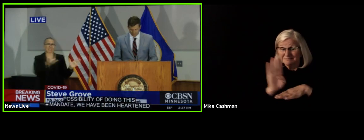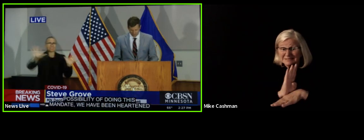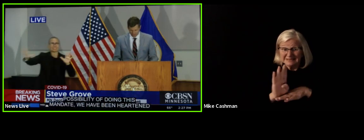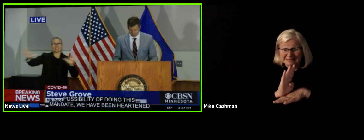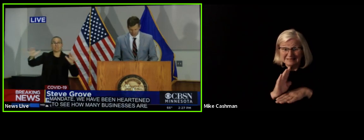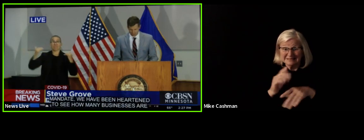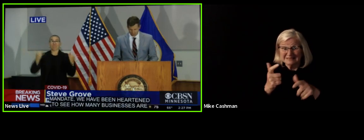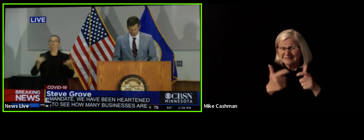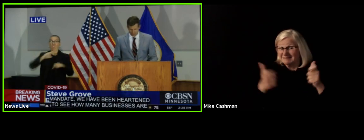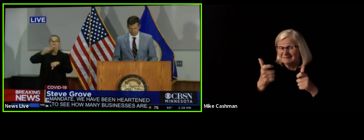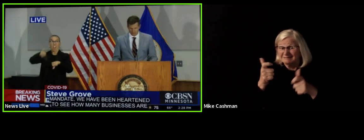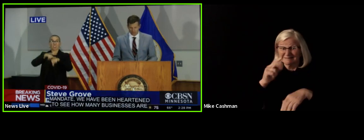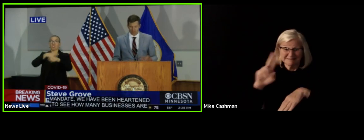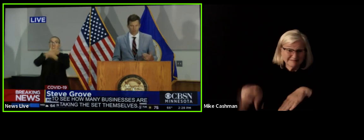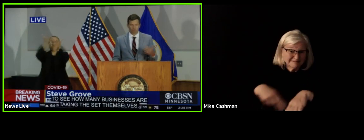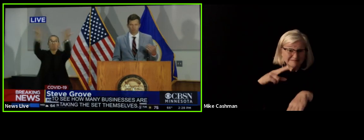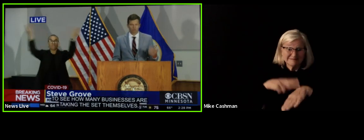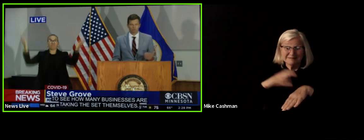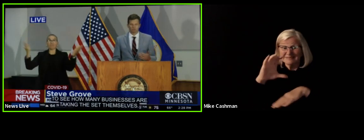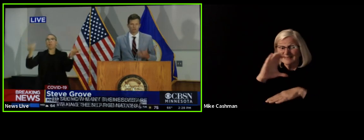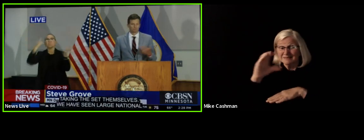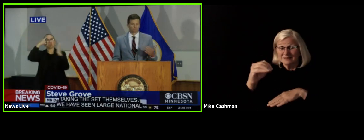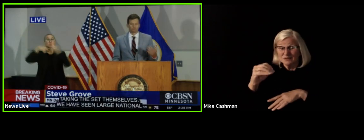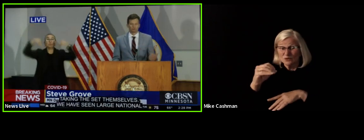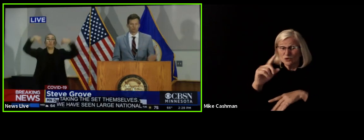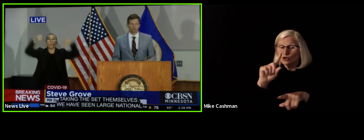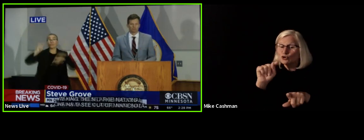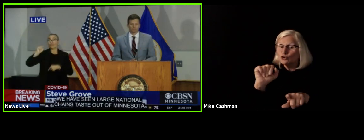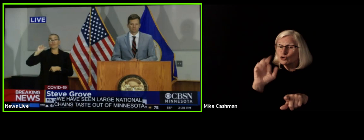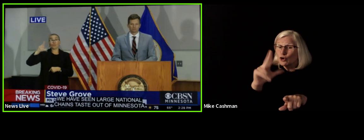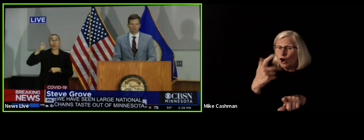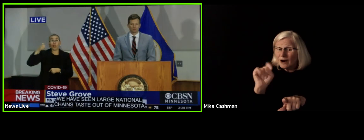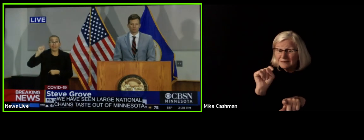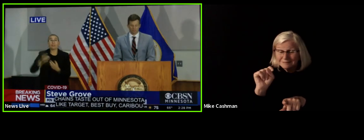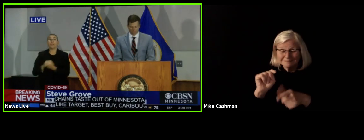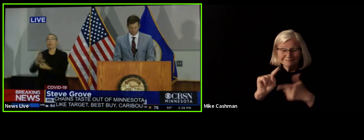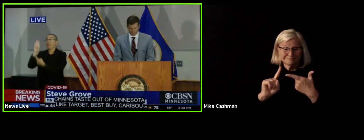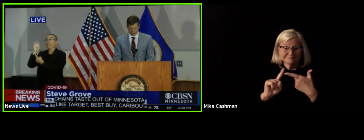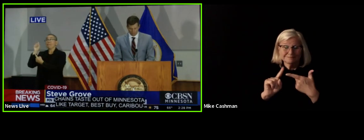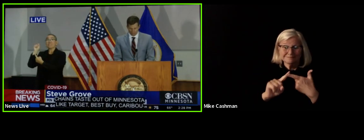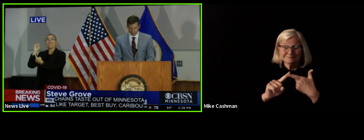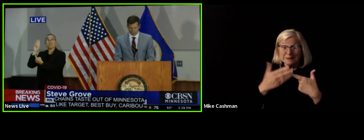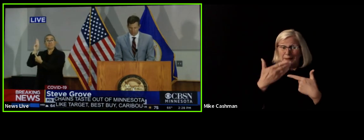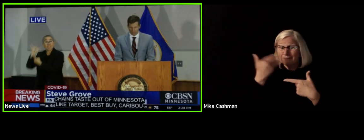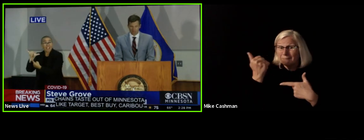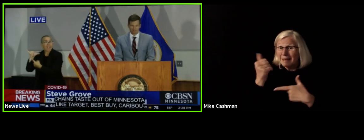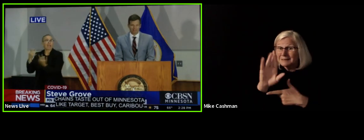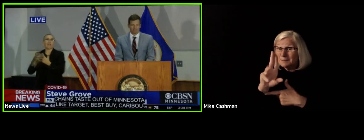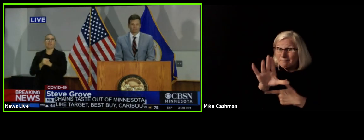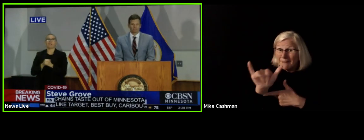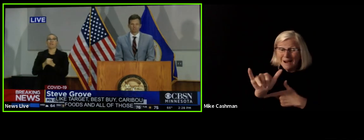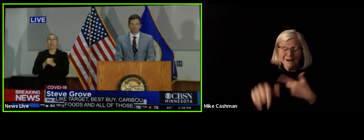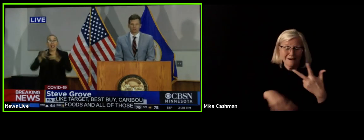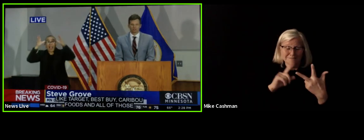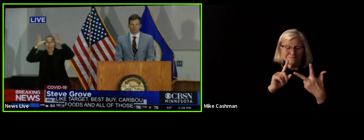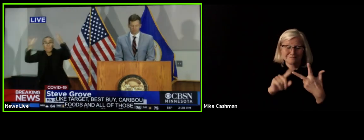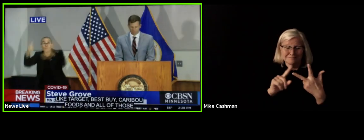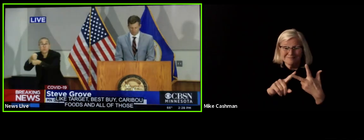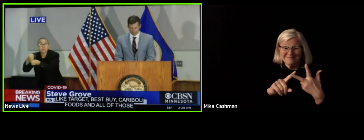like Target, Best Buy, Caribou, Cub Foods, all institute their own masking requirements on their own. In towns and cities